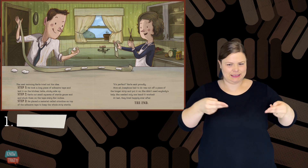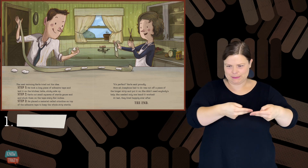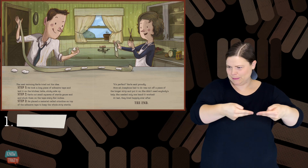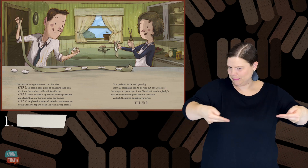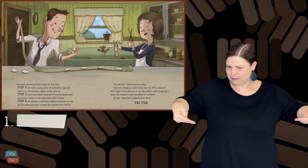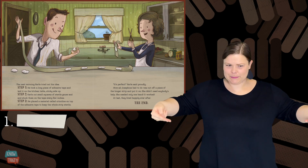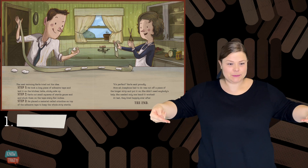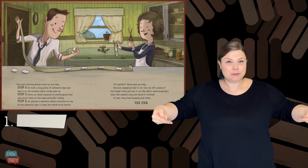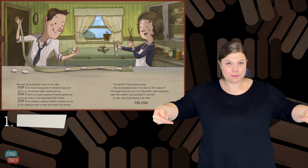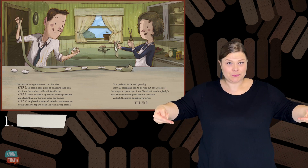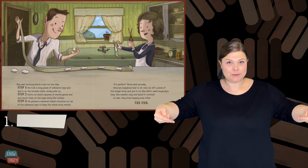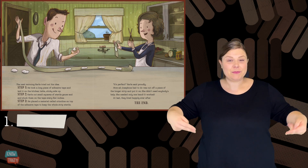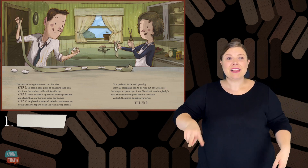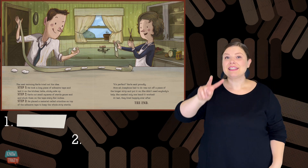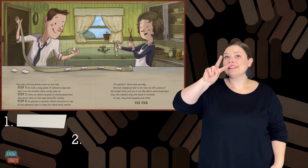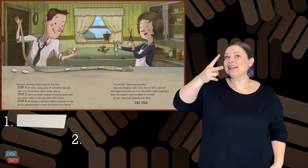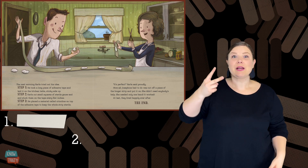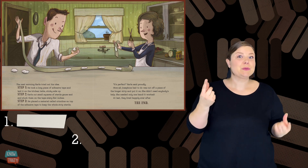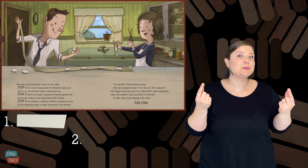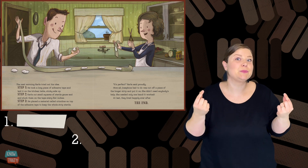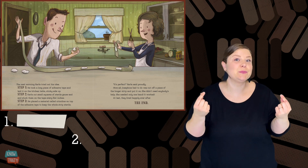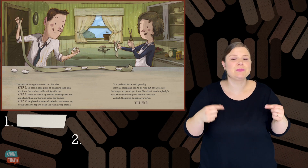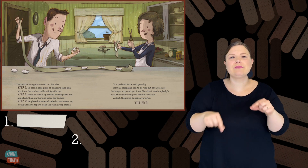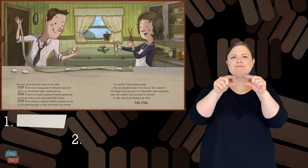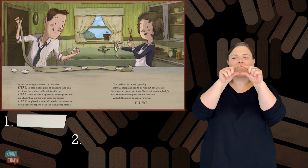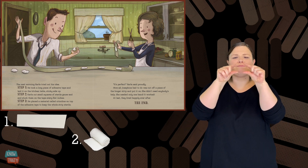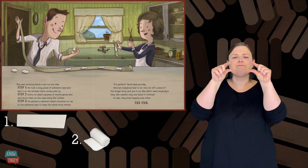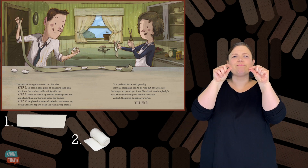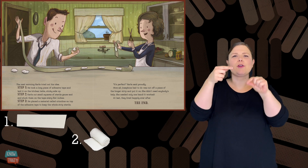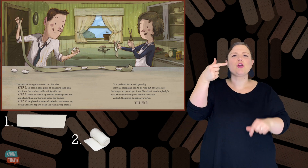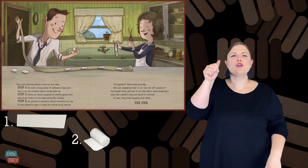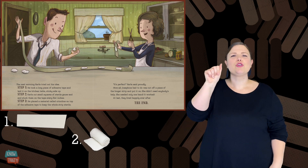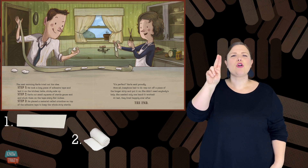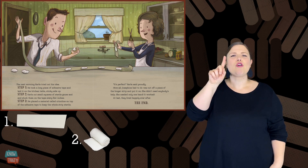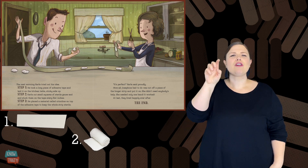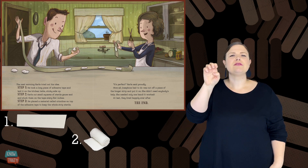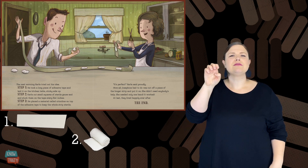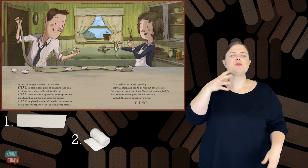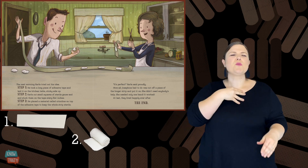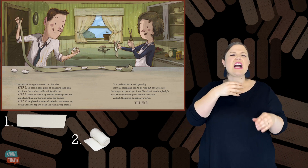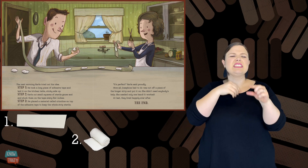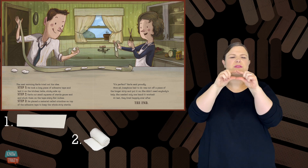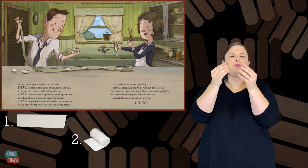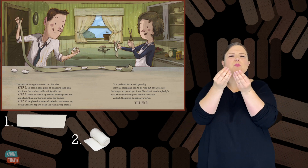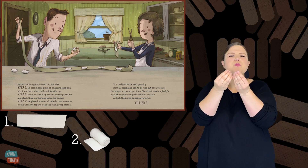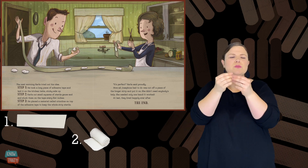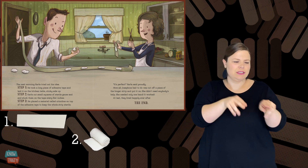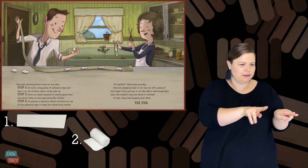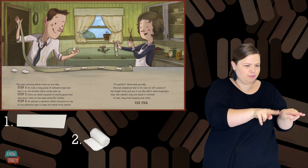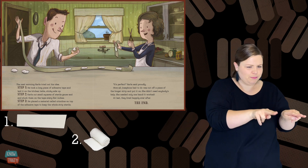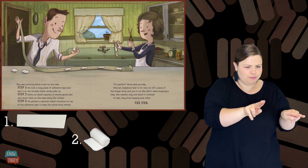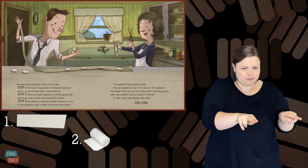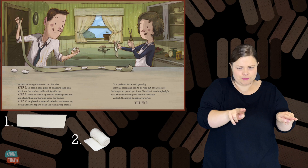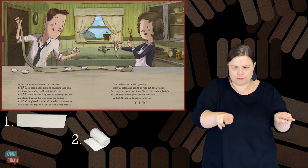Step 2. Earl cut small squares of sterile gauze and stuck them on the tape, every few